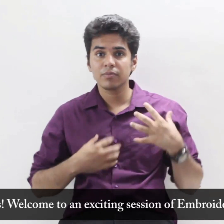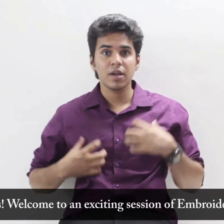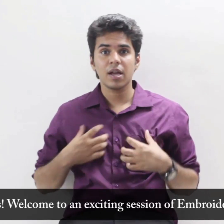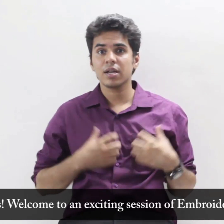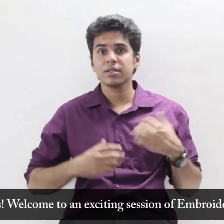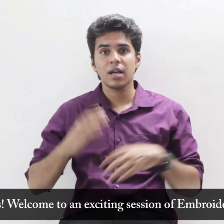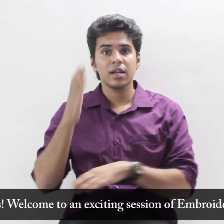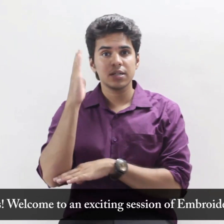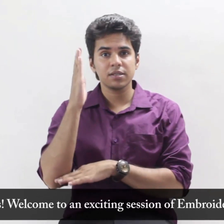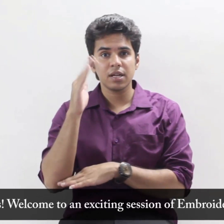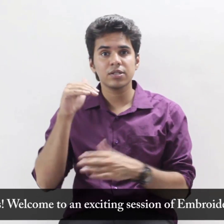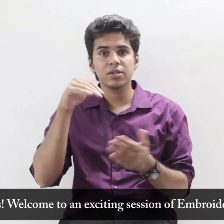techniques.